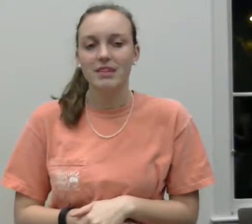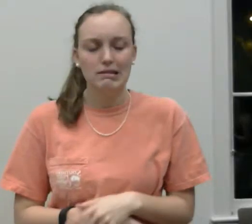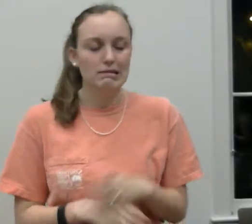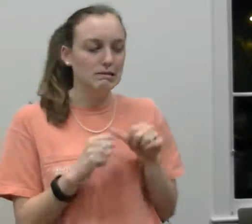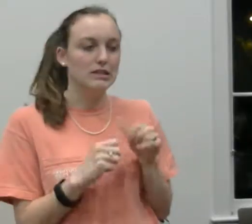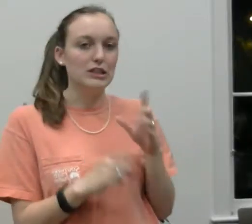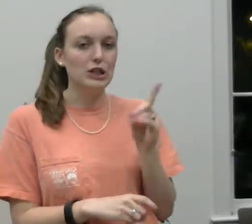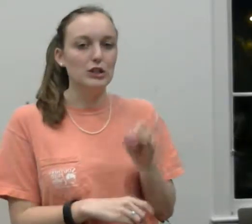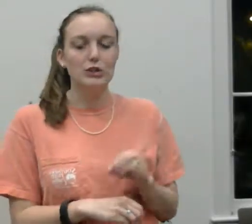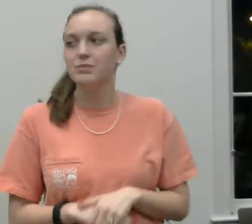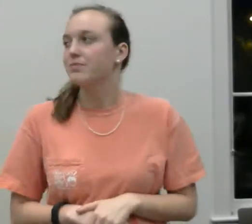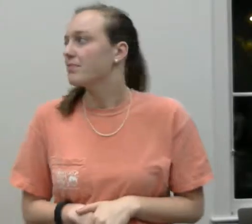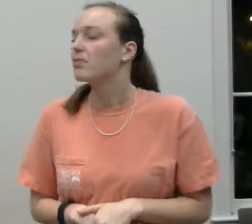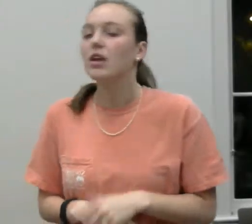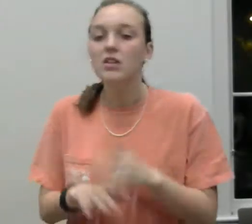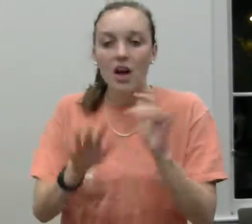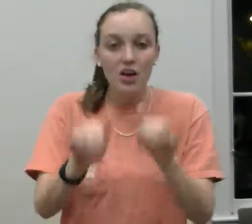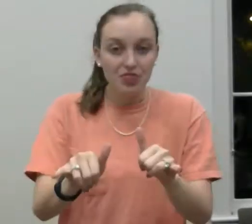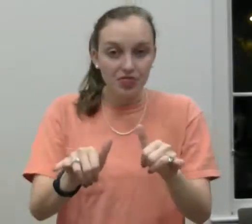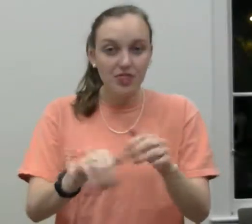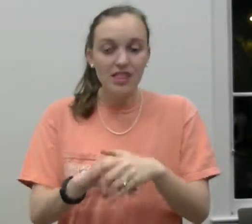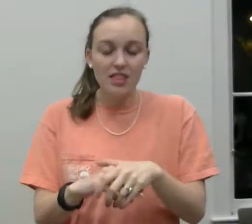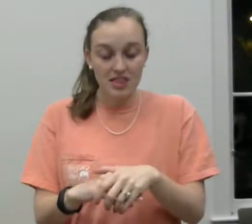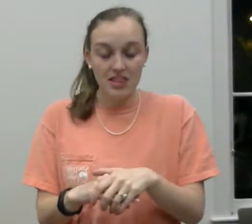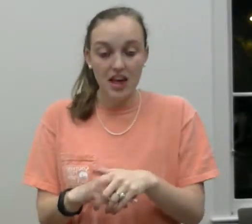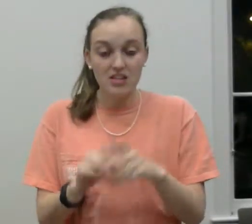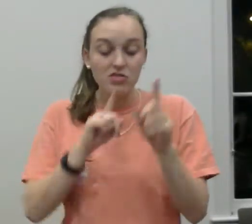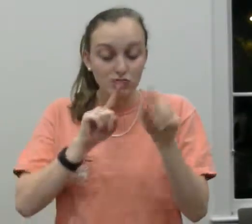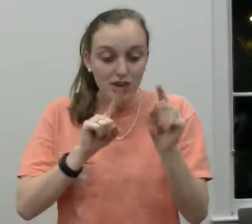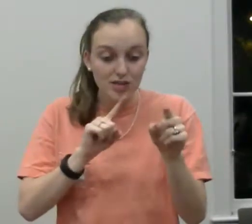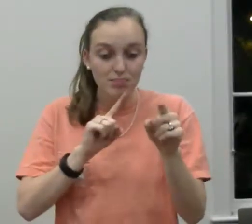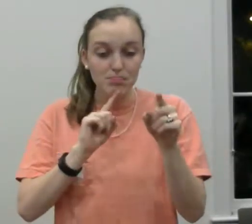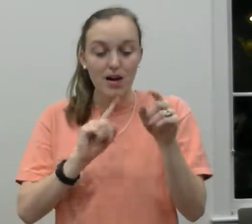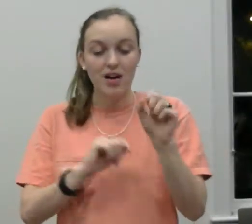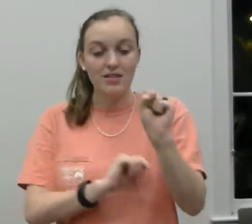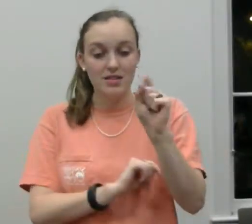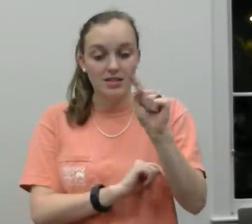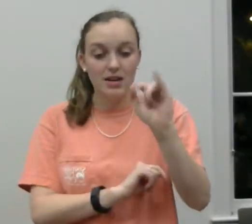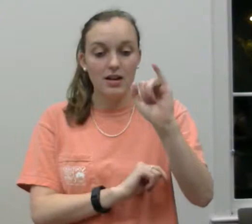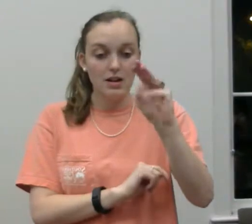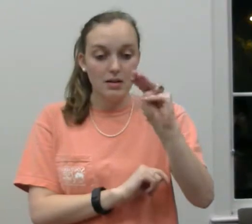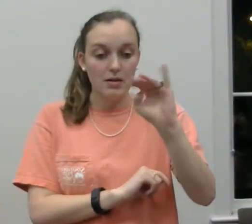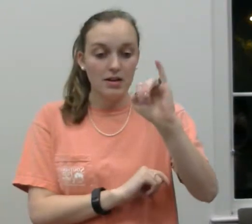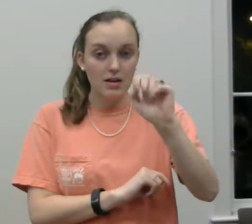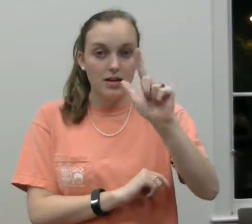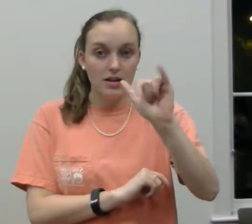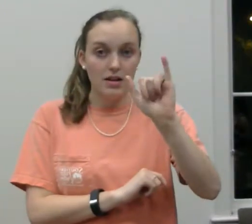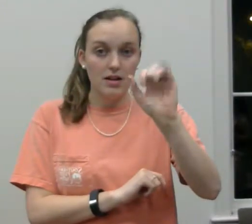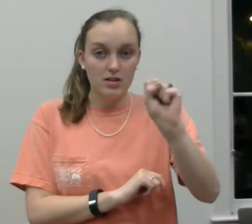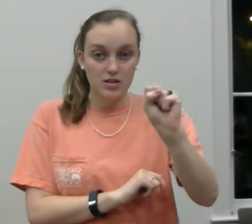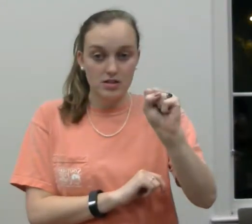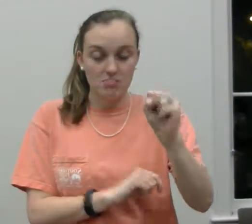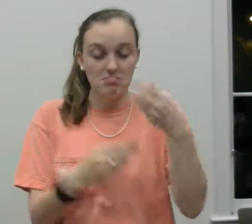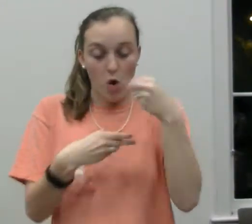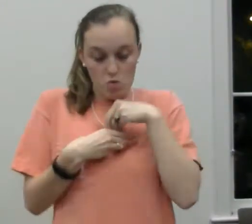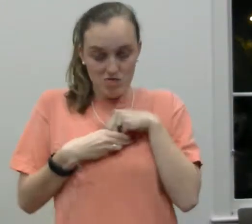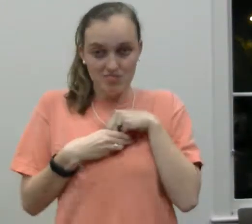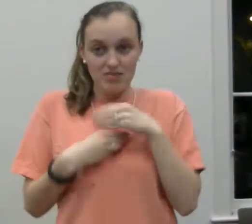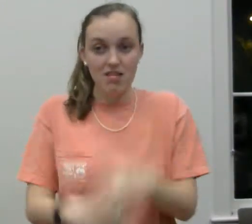inside your body, causing your body to react or respond in a certain way. That's the characteristic. You see that quickly as the fact will